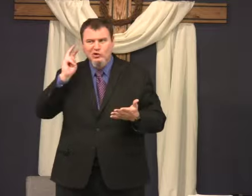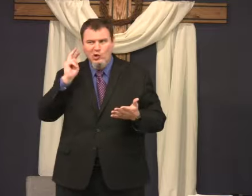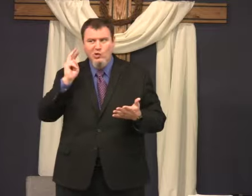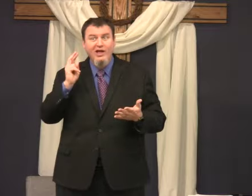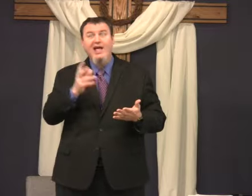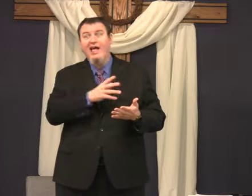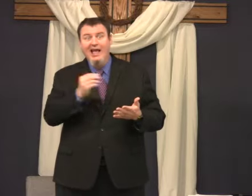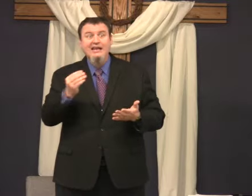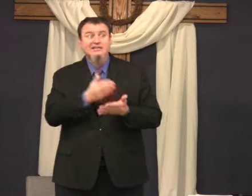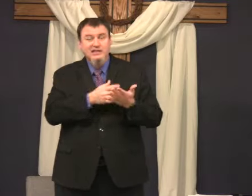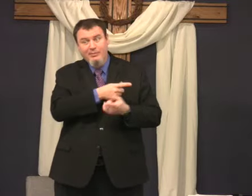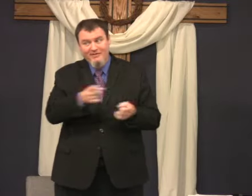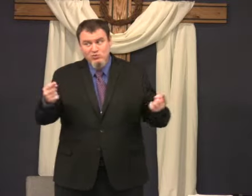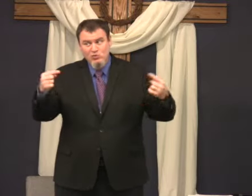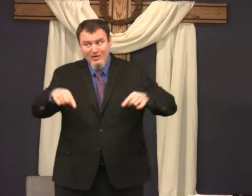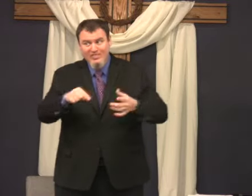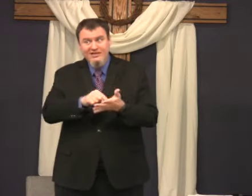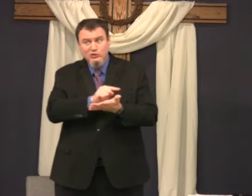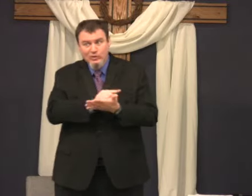I know, it was 2 weeks ago, and some of you